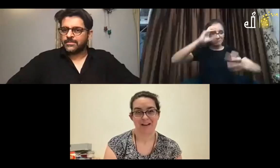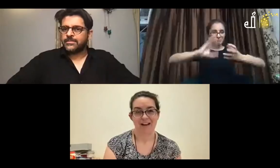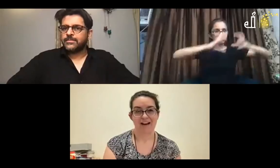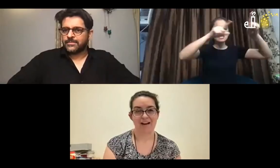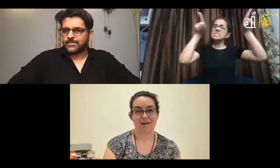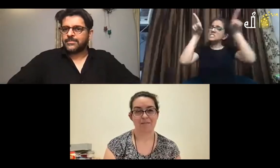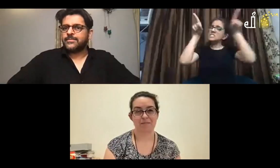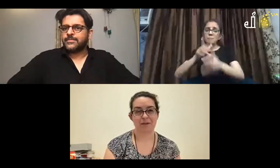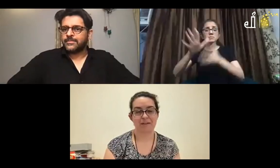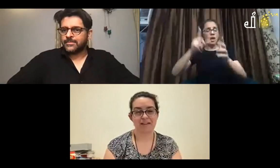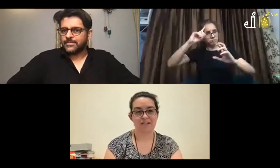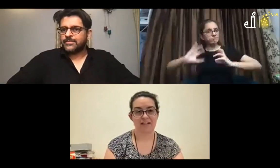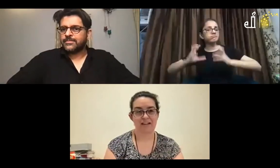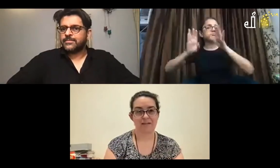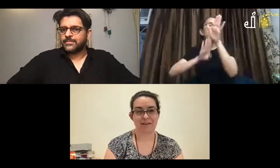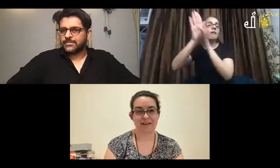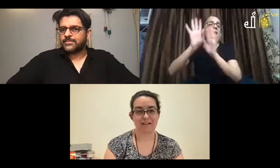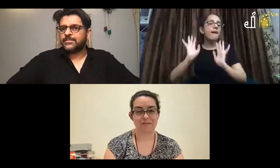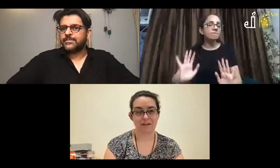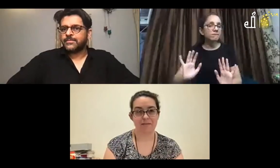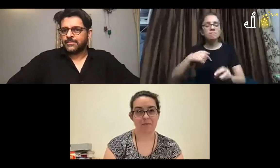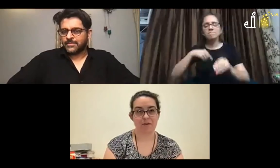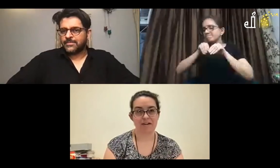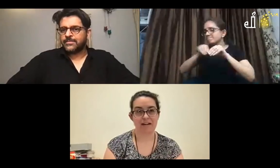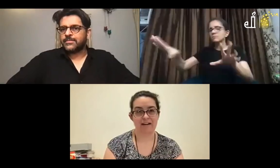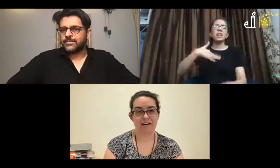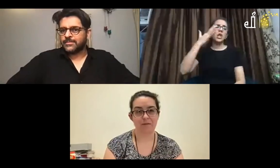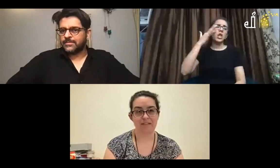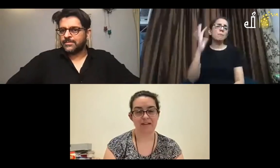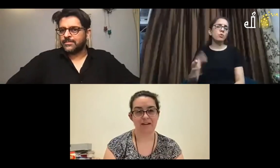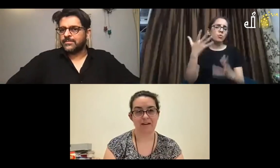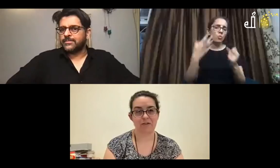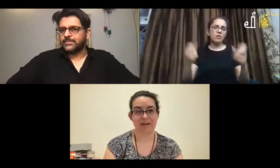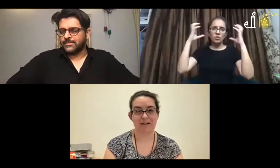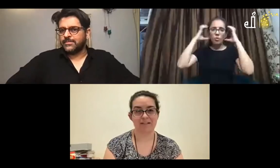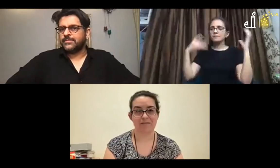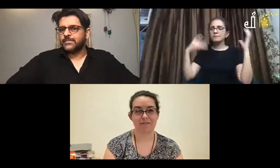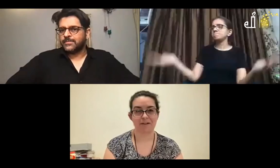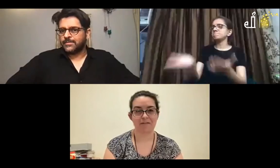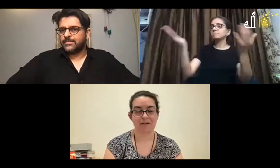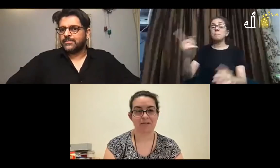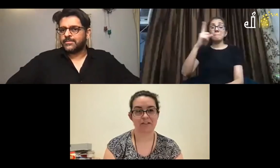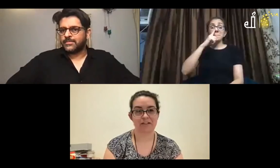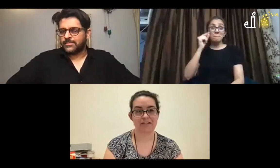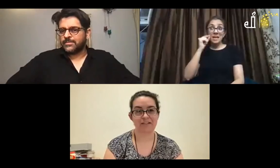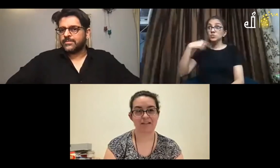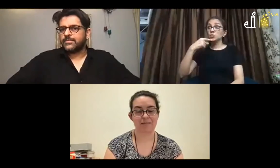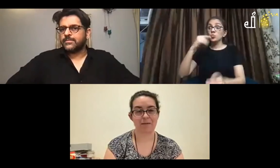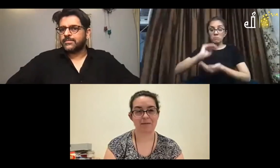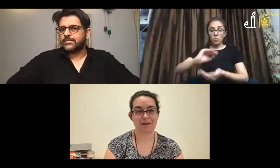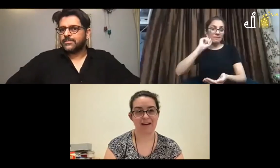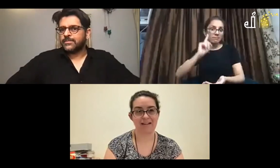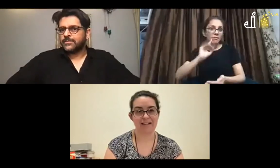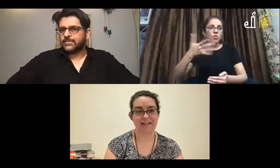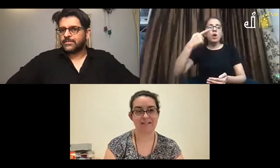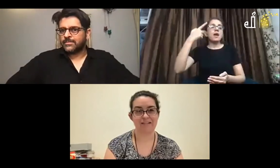do. So I think educating about that is very important. And I always encourage parents of deaf and hard of hearing children to keep an